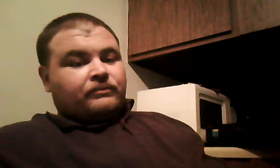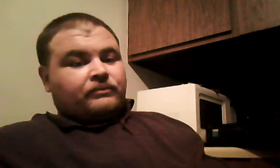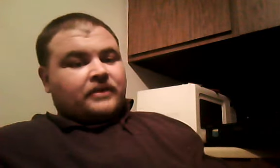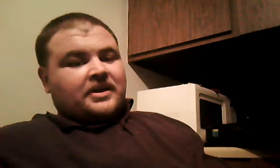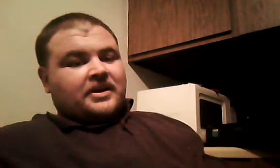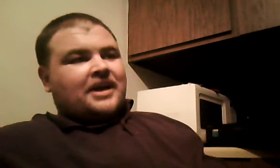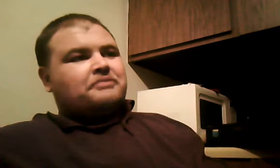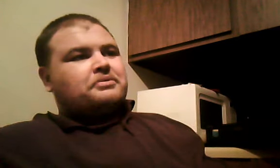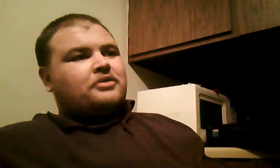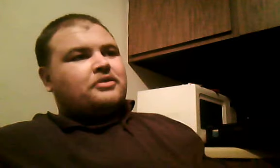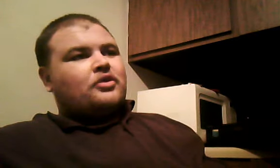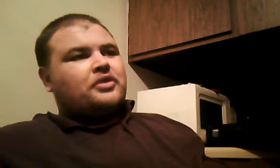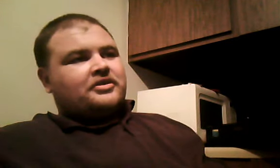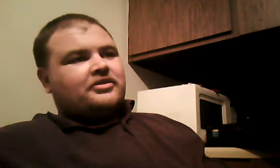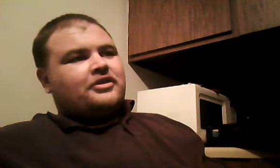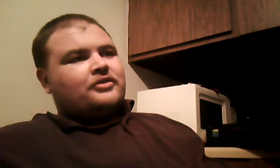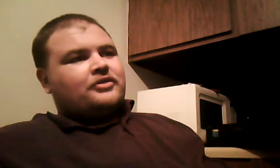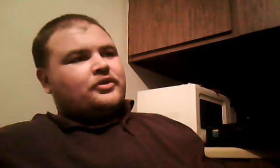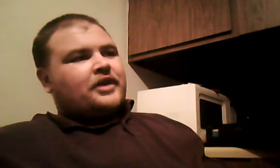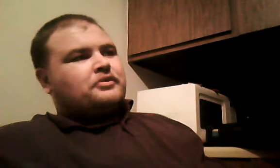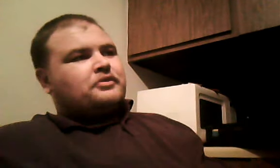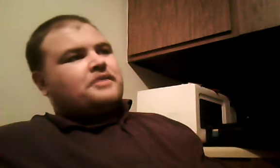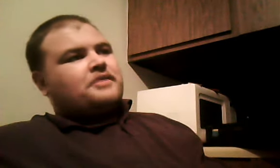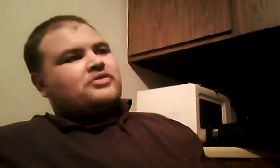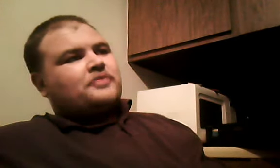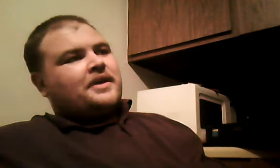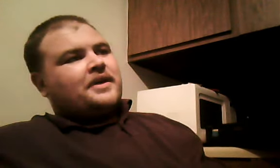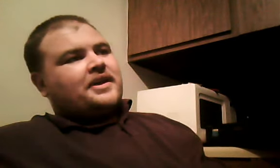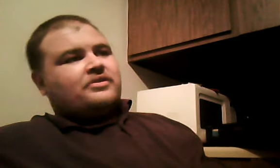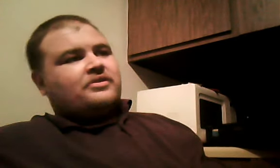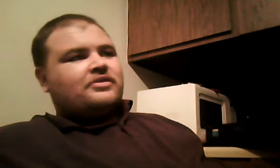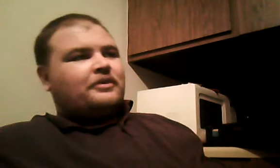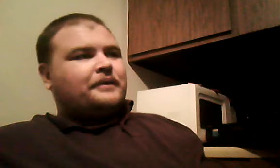And he kind of, Hogan did this interview. He kind of portrayed Macho Man as this, um,